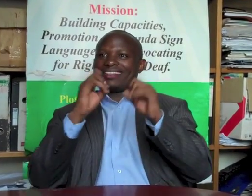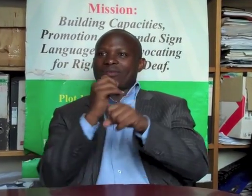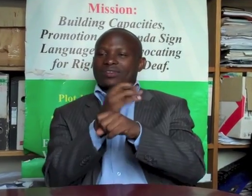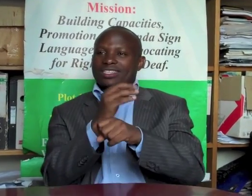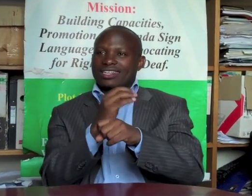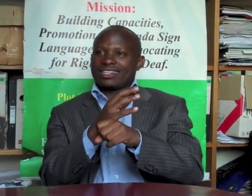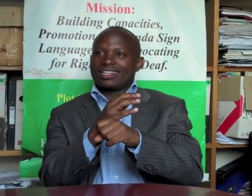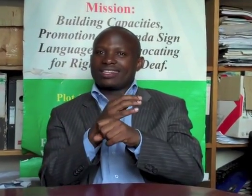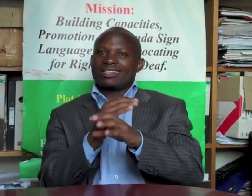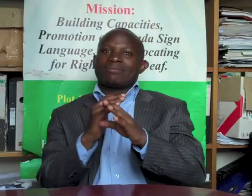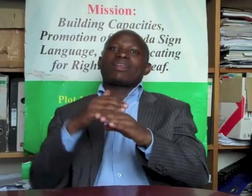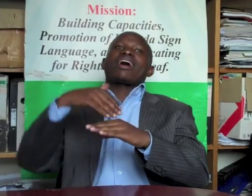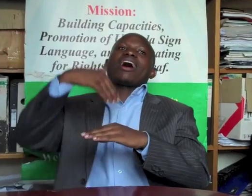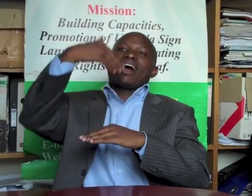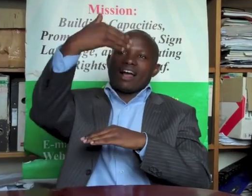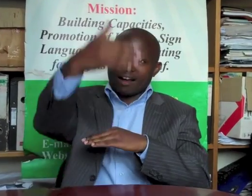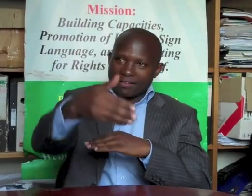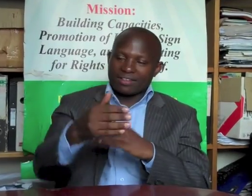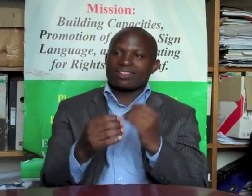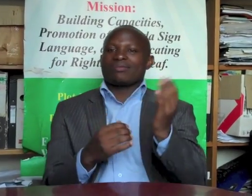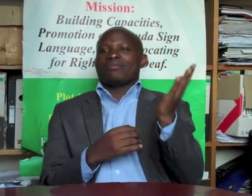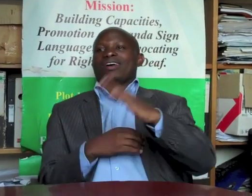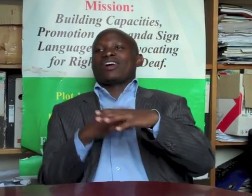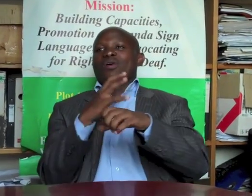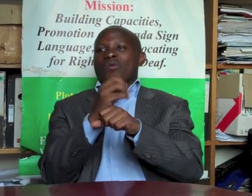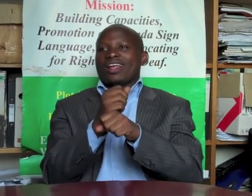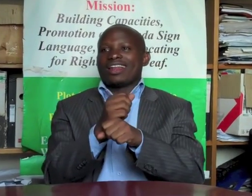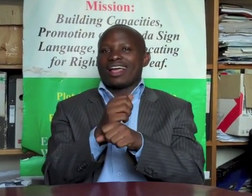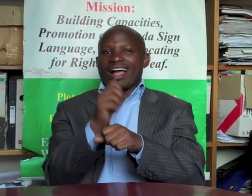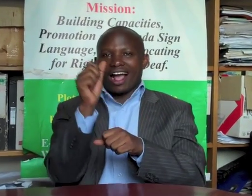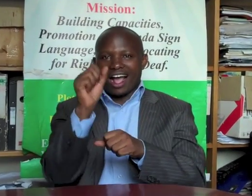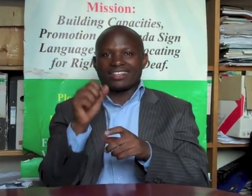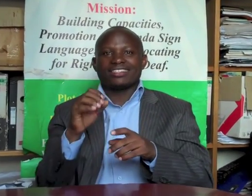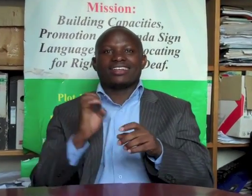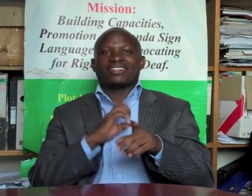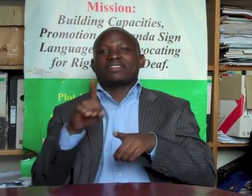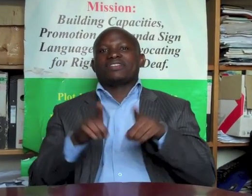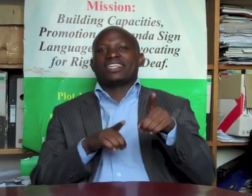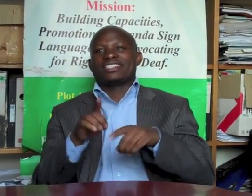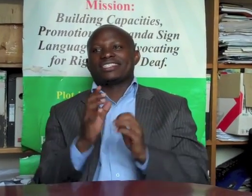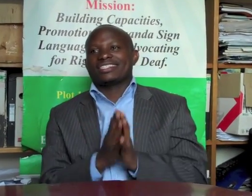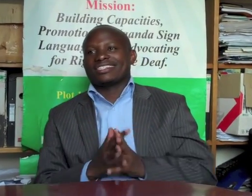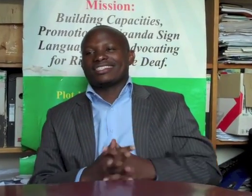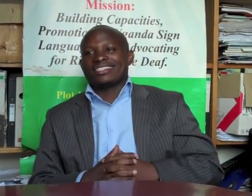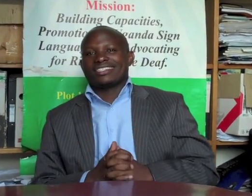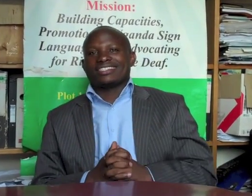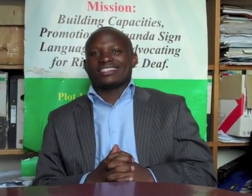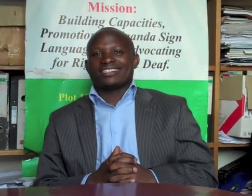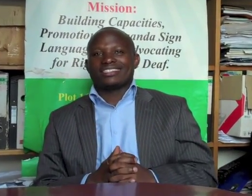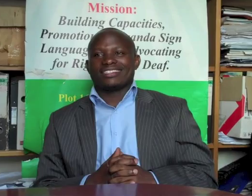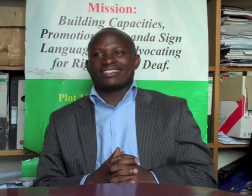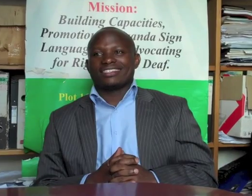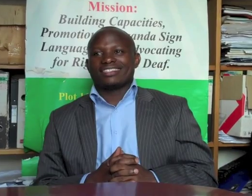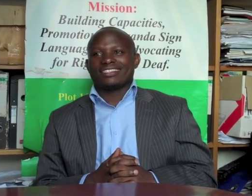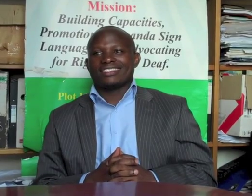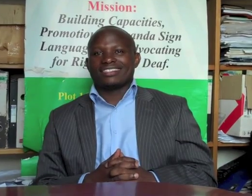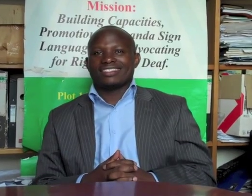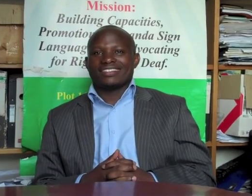an independent consultant. Then later on, I came back to UNAD as the executive director. Oh, so